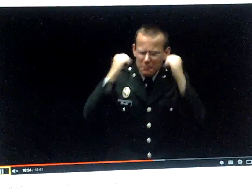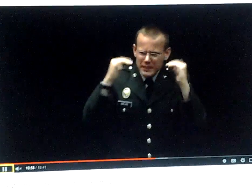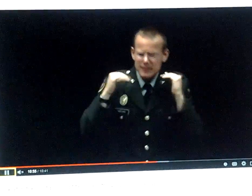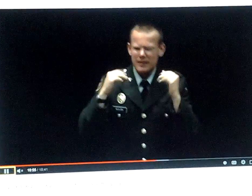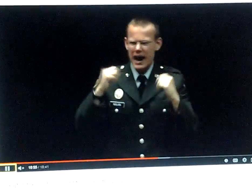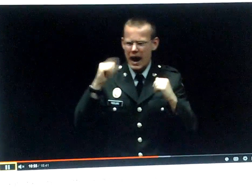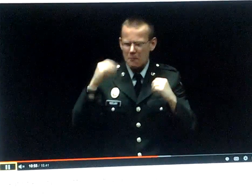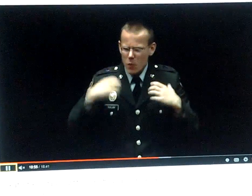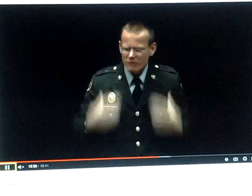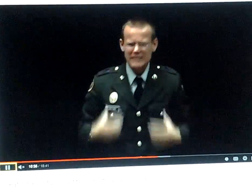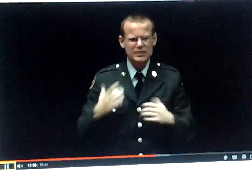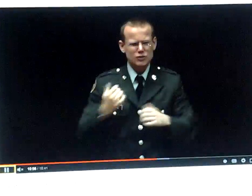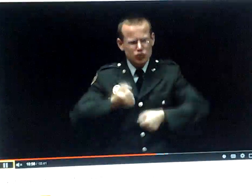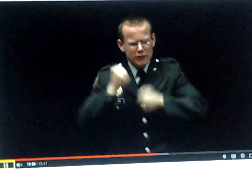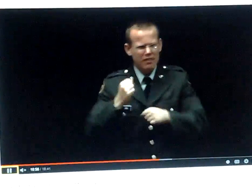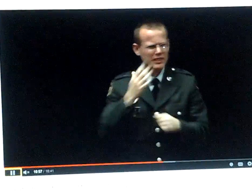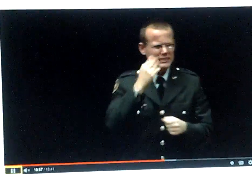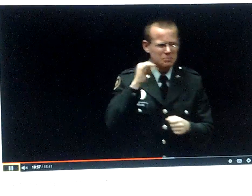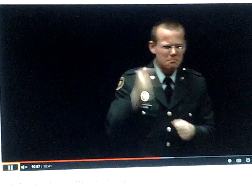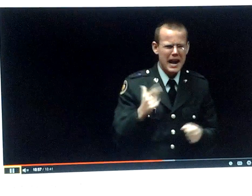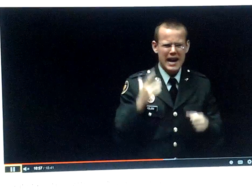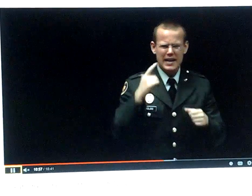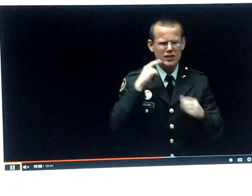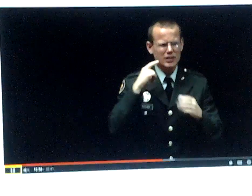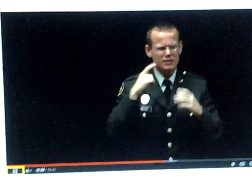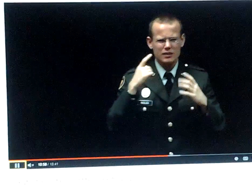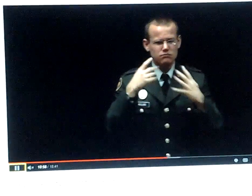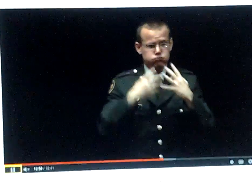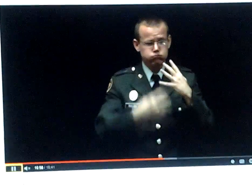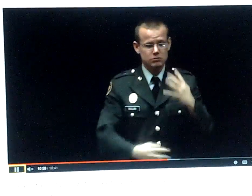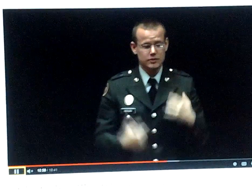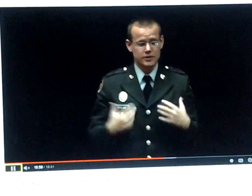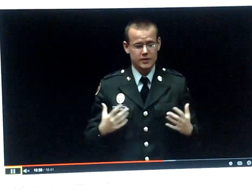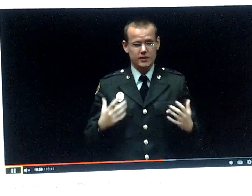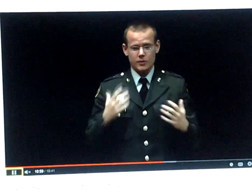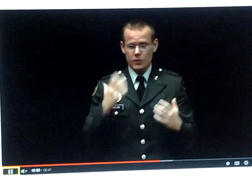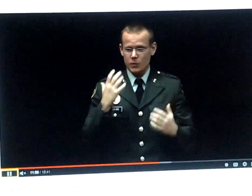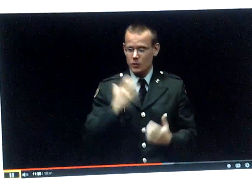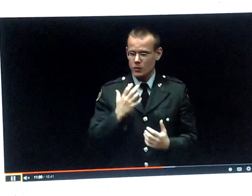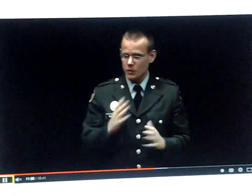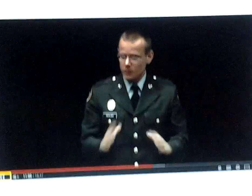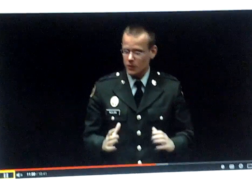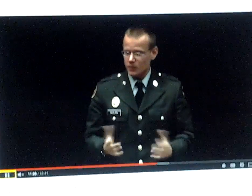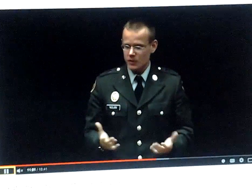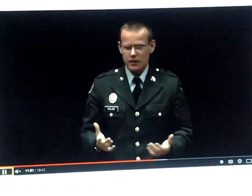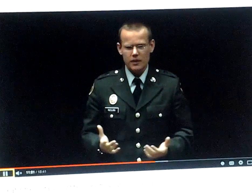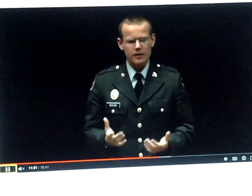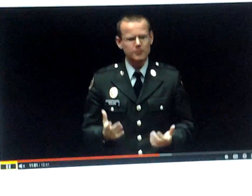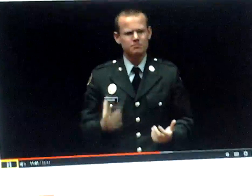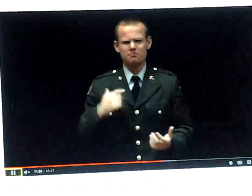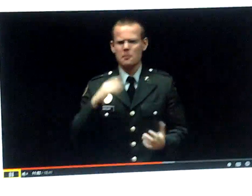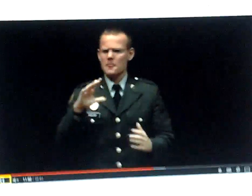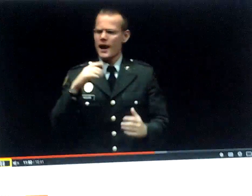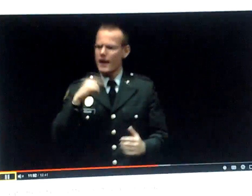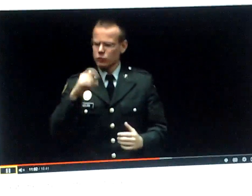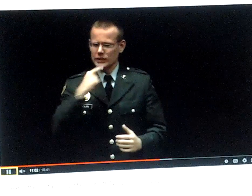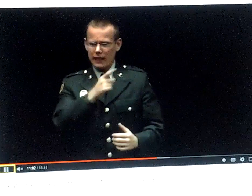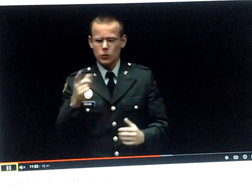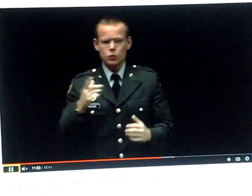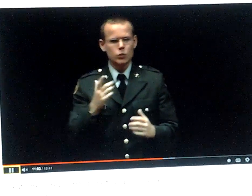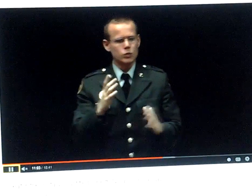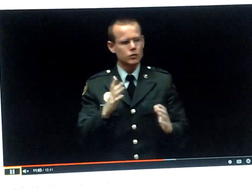So they gave me 2 bags full of full of the stuff I needed for uniform, helmet, everything